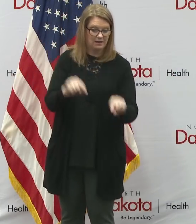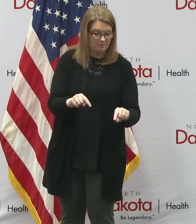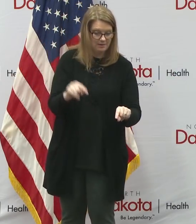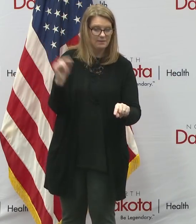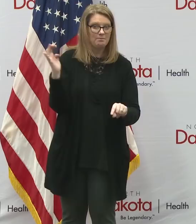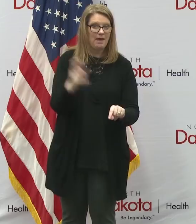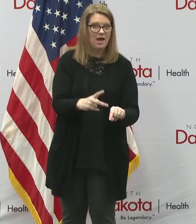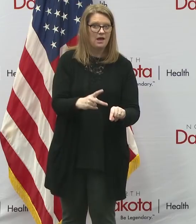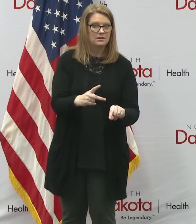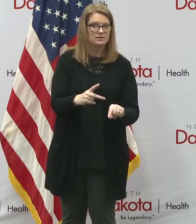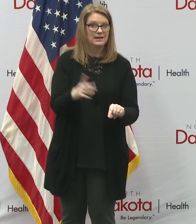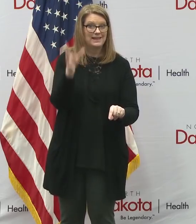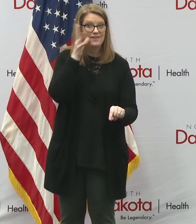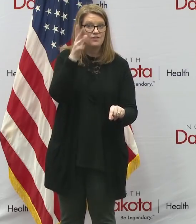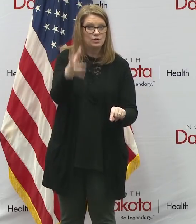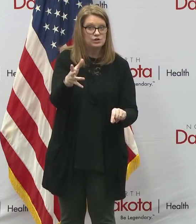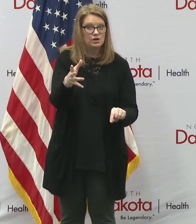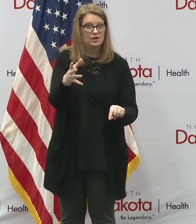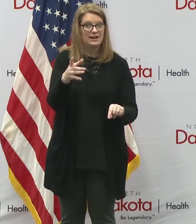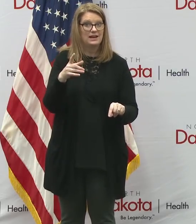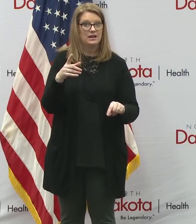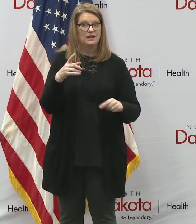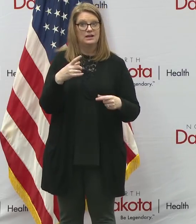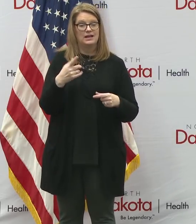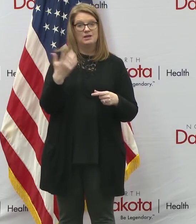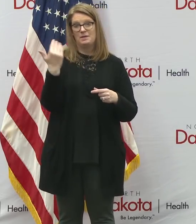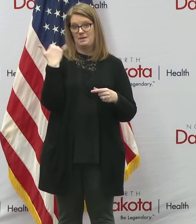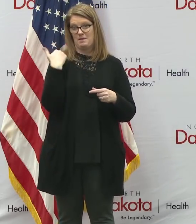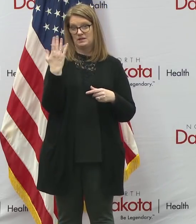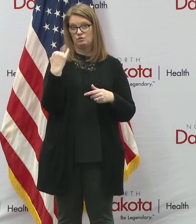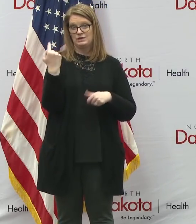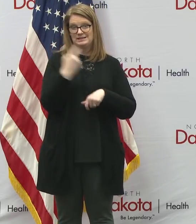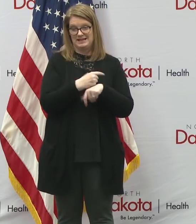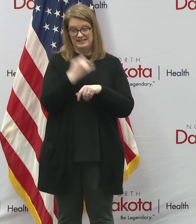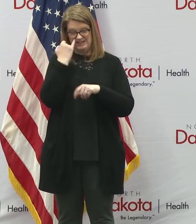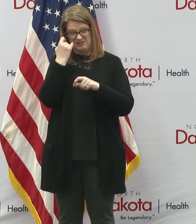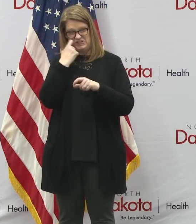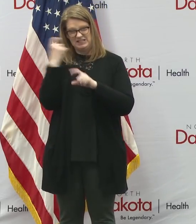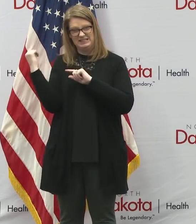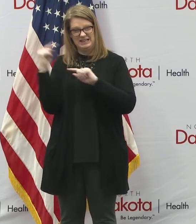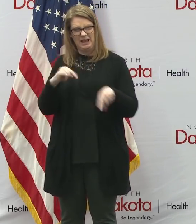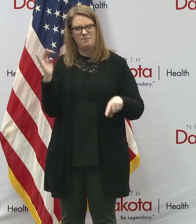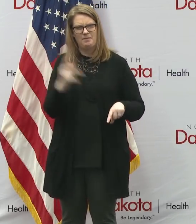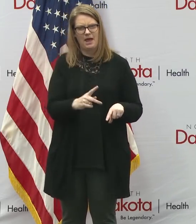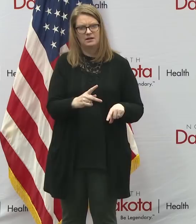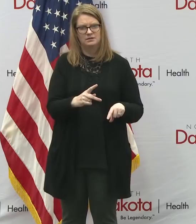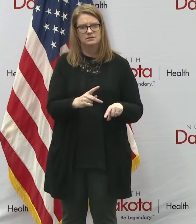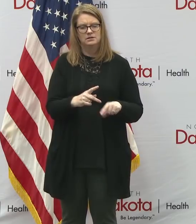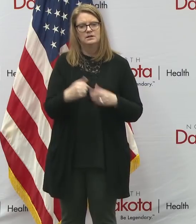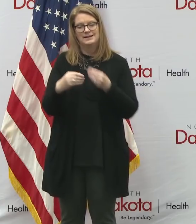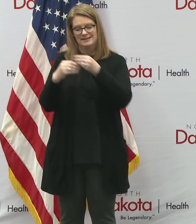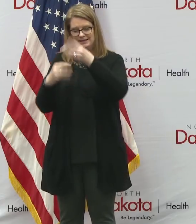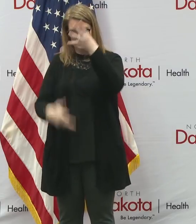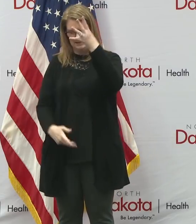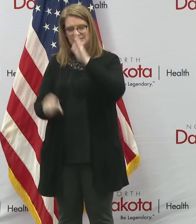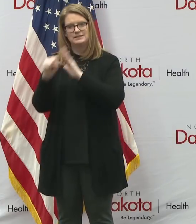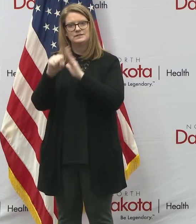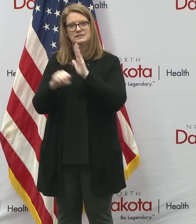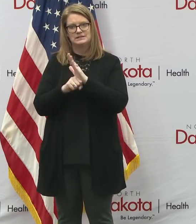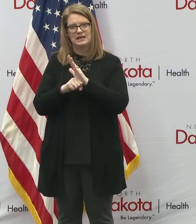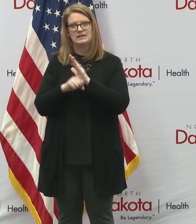future and those who have returned within the past 14 days. The list of states can be found on our website